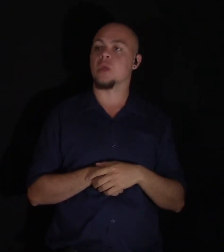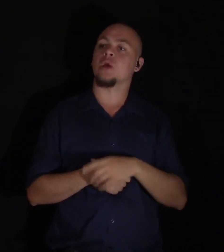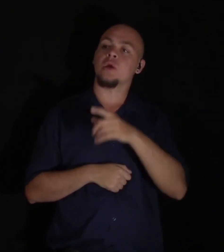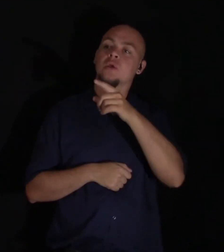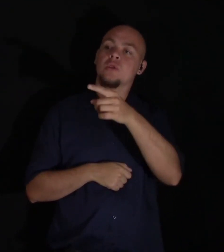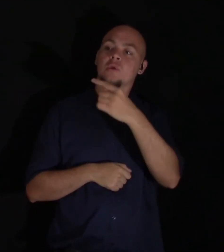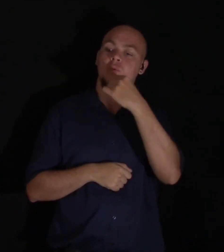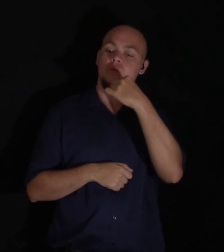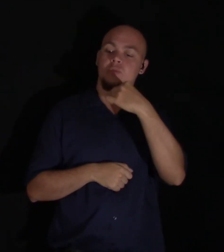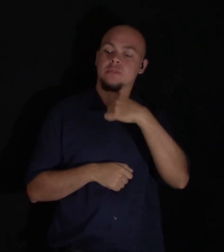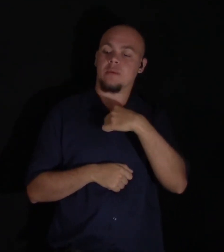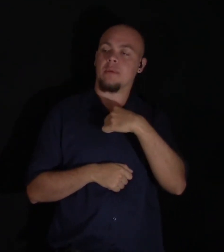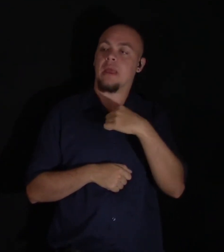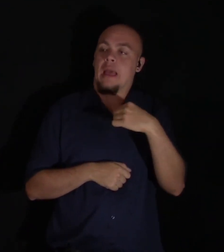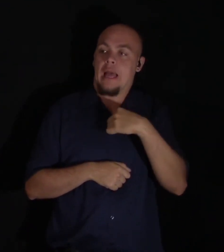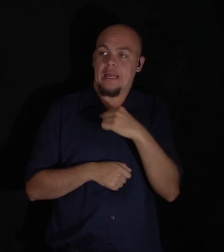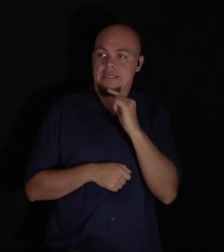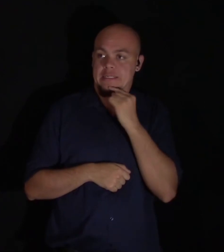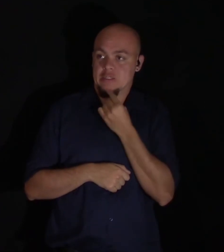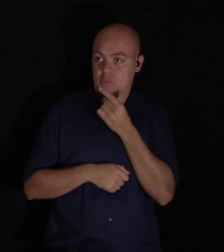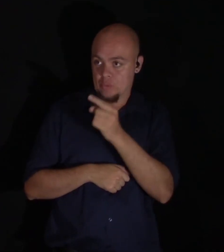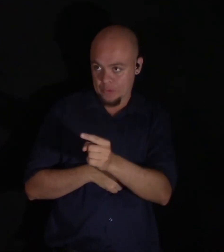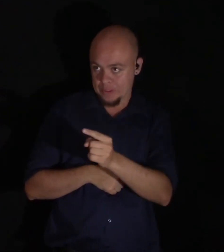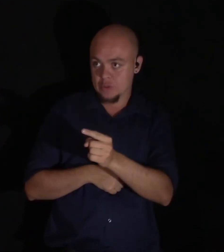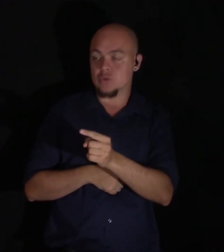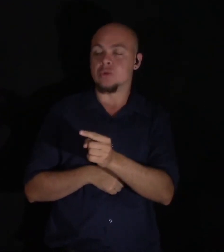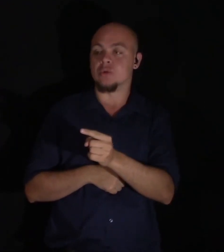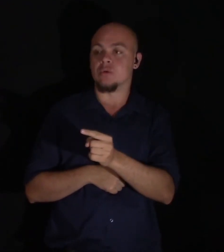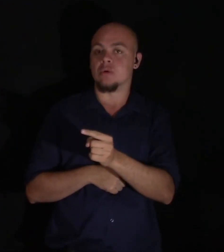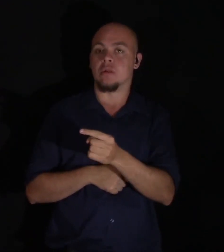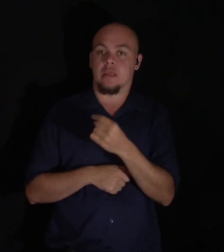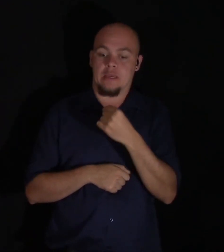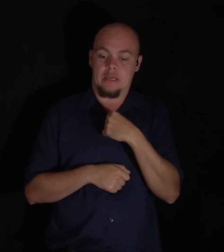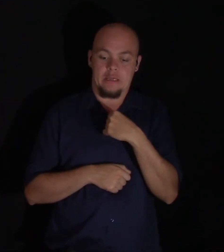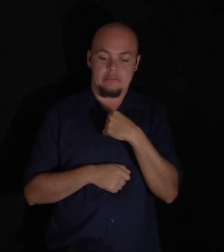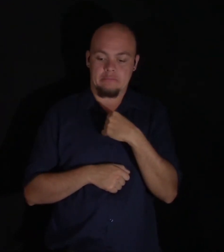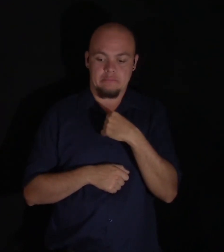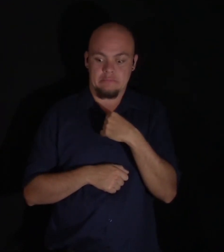I've disappointed you, as if I'm some kind of failure.